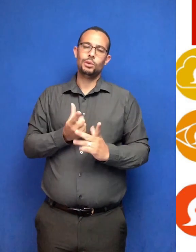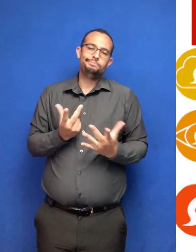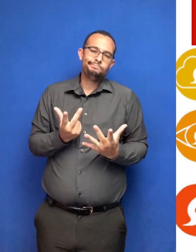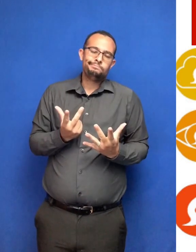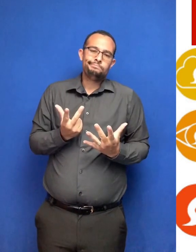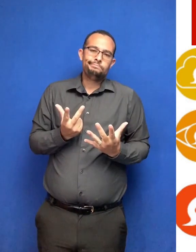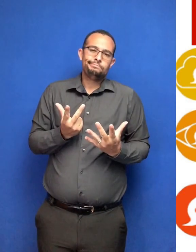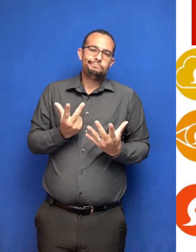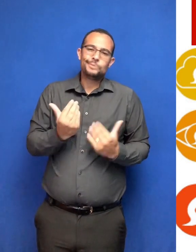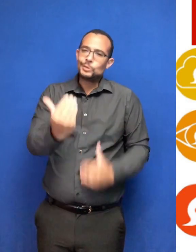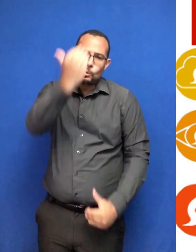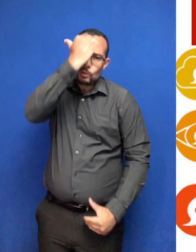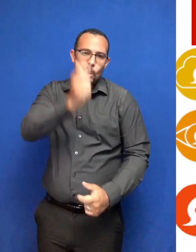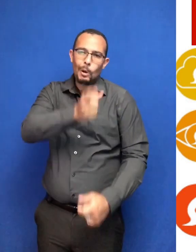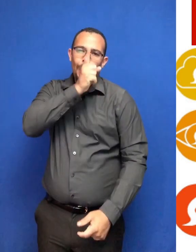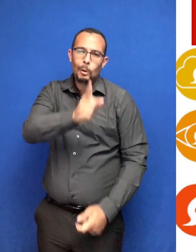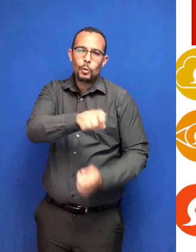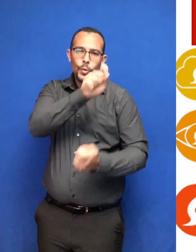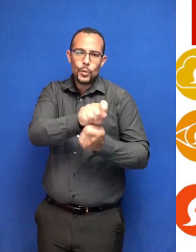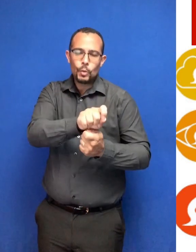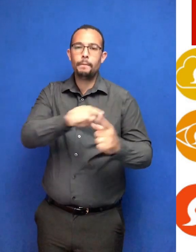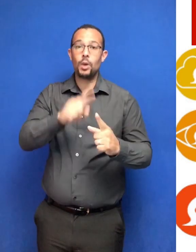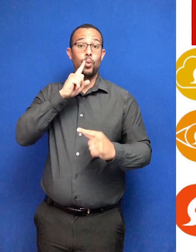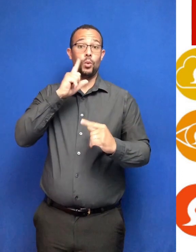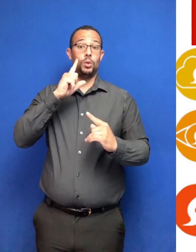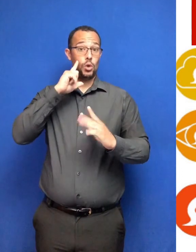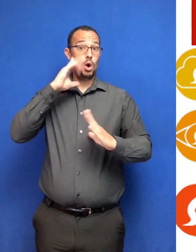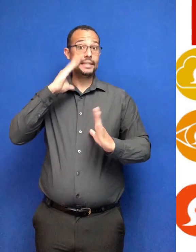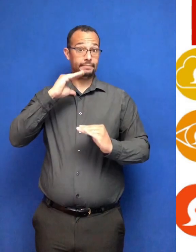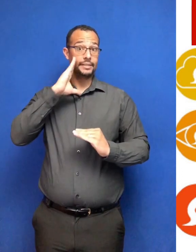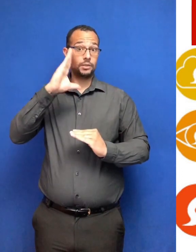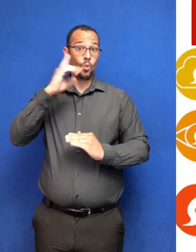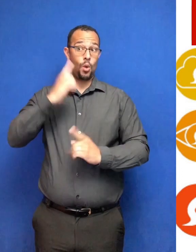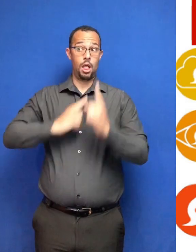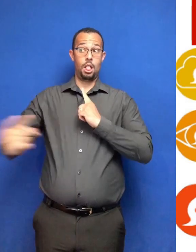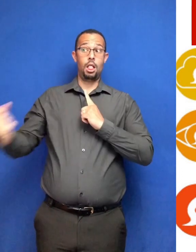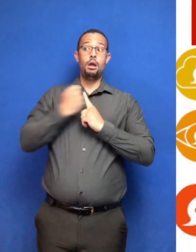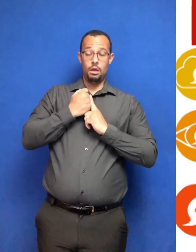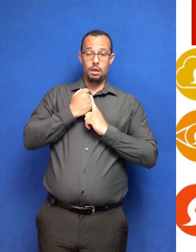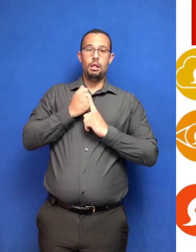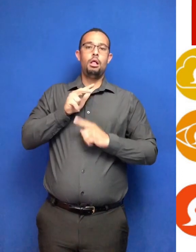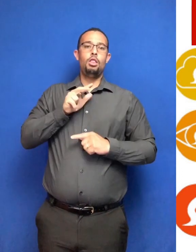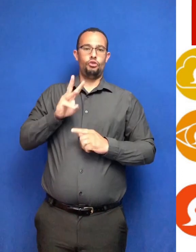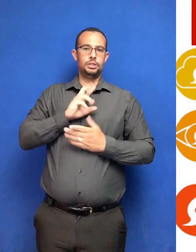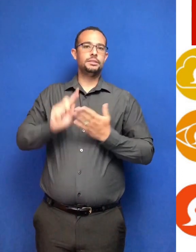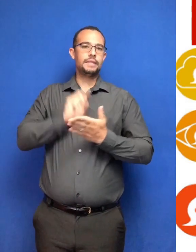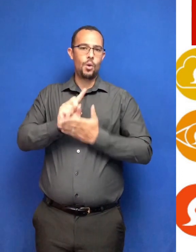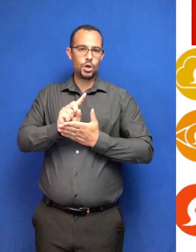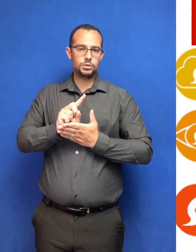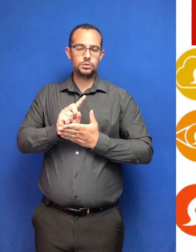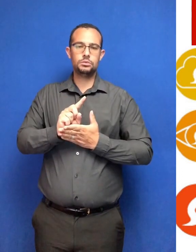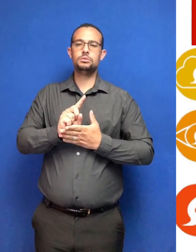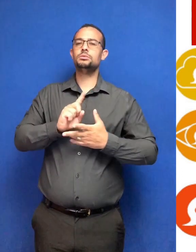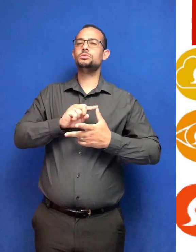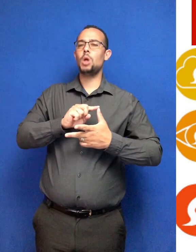much as we can tell, within 36 hours. So on the second level, the first and second level, we were starting